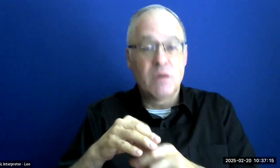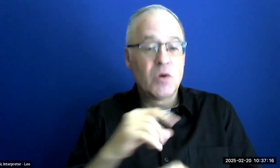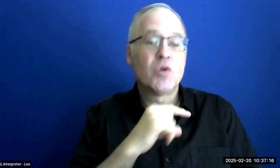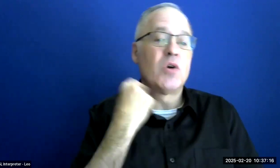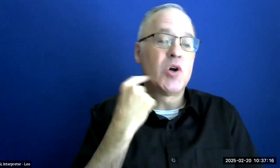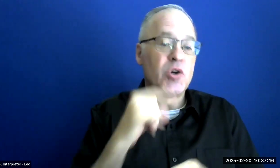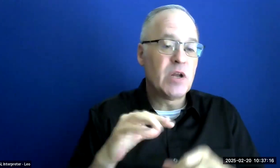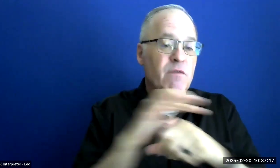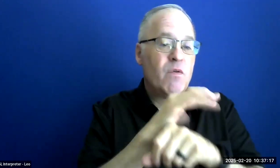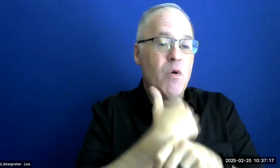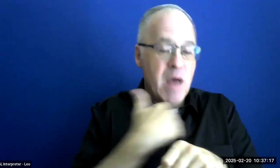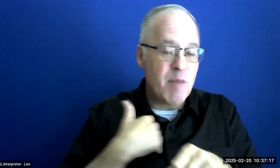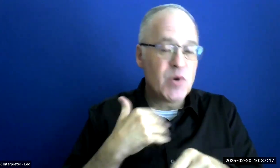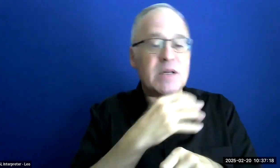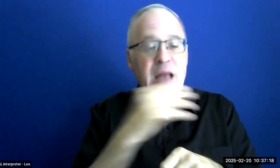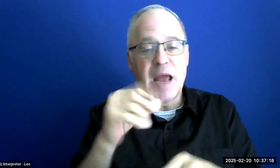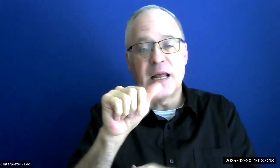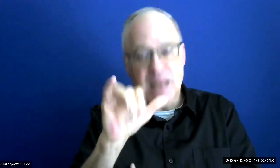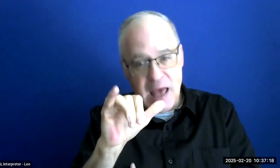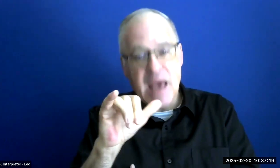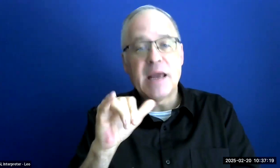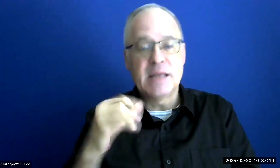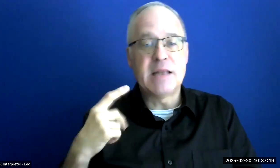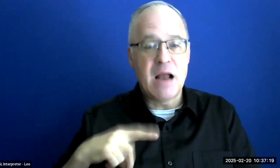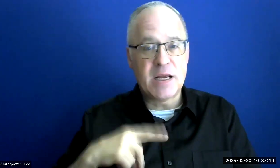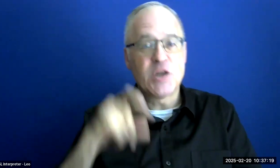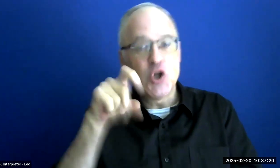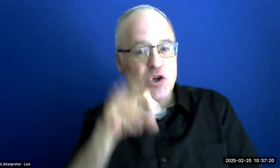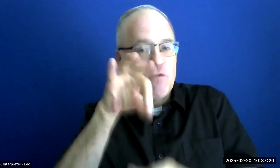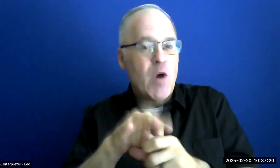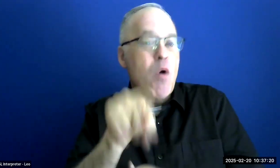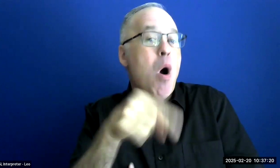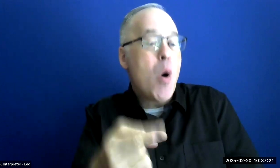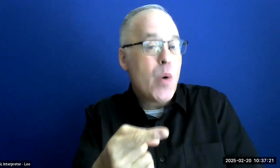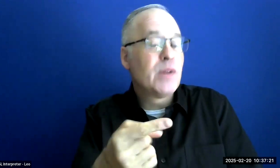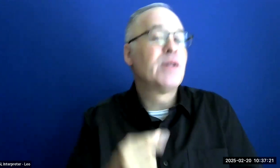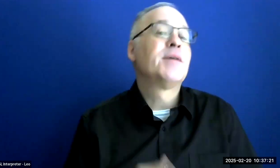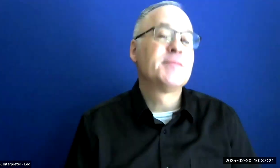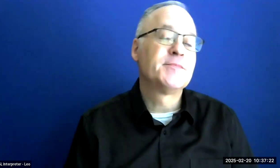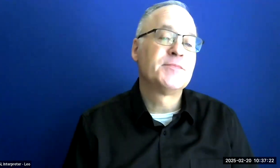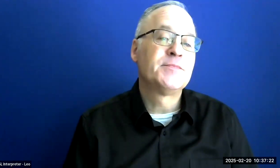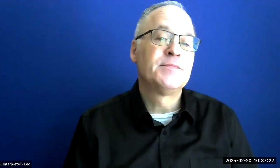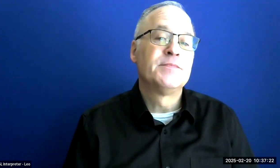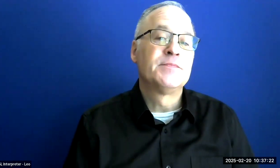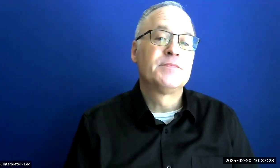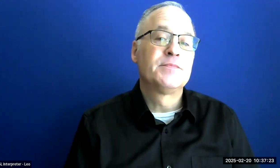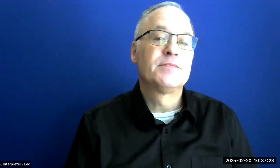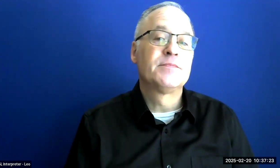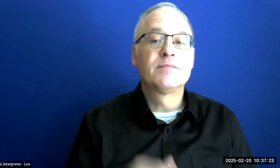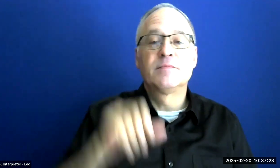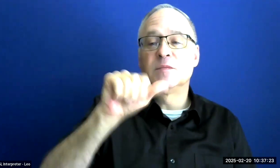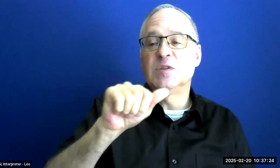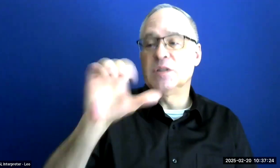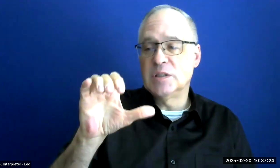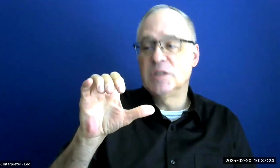or equalization members, are eligible to vote. Additionally, the vote is at the discretion of the annual